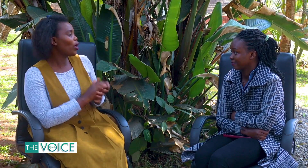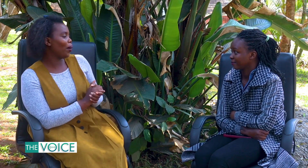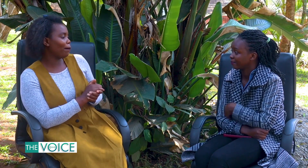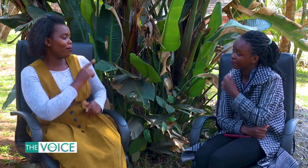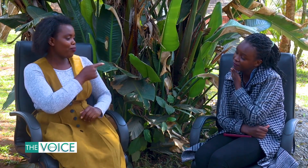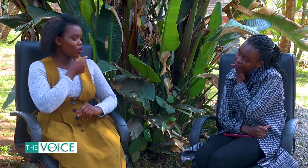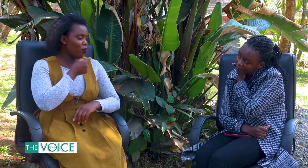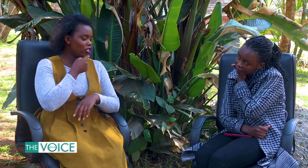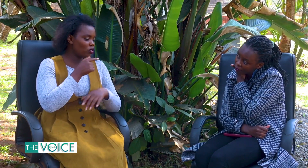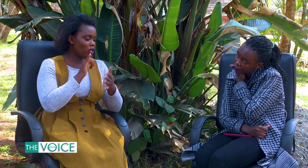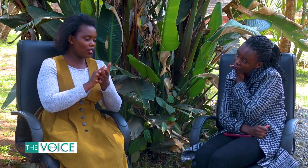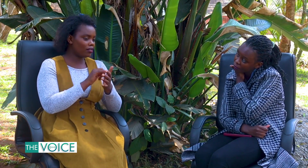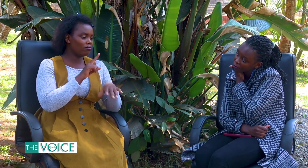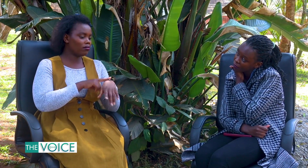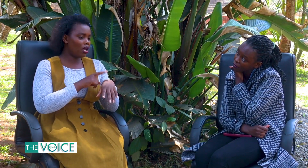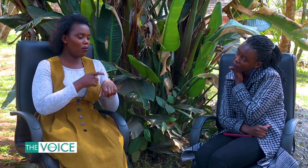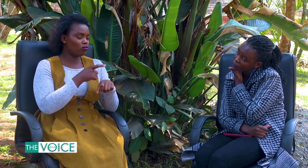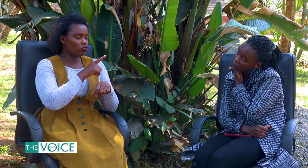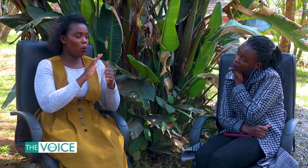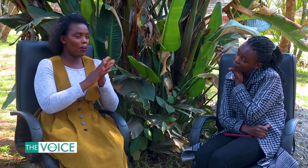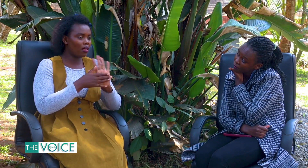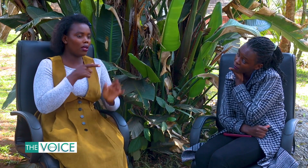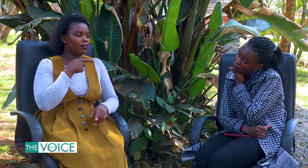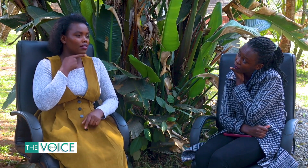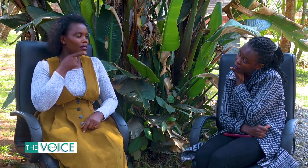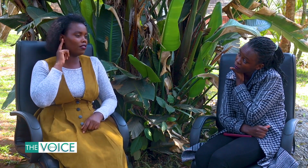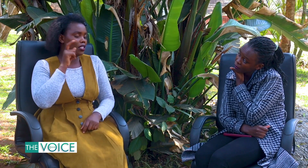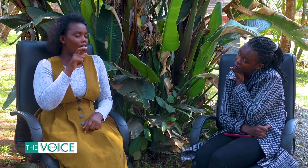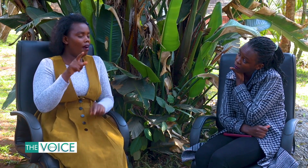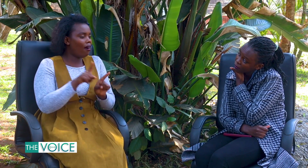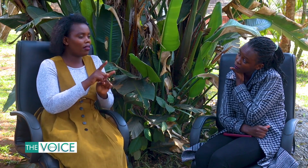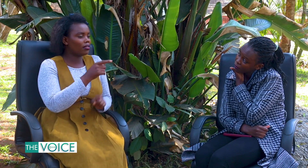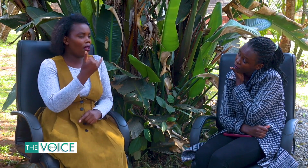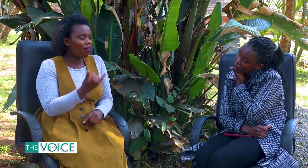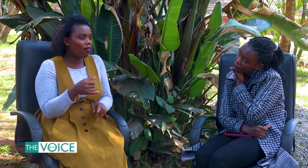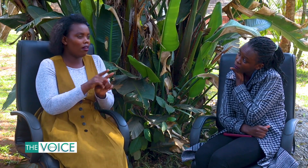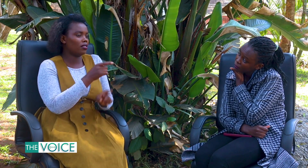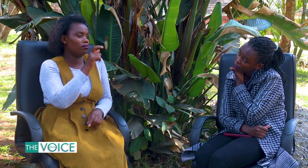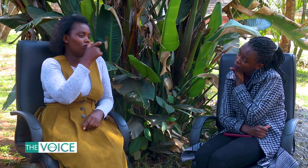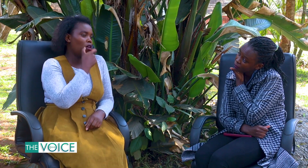you became deaf as a young girl at 3 years old.